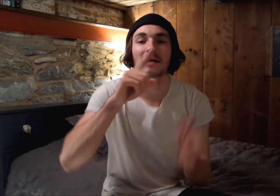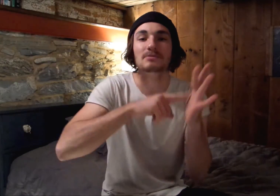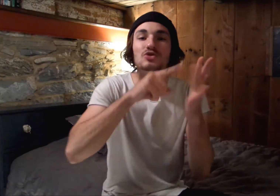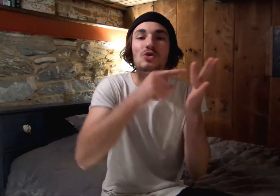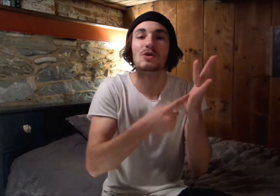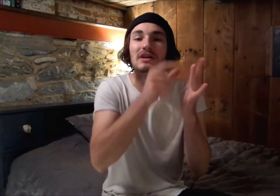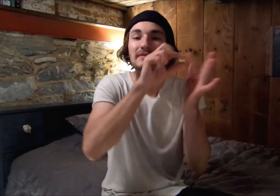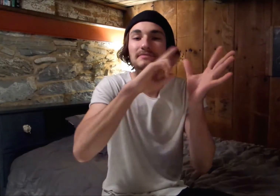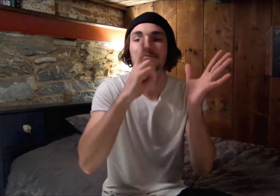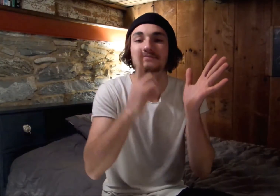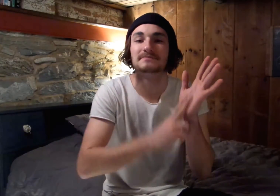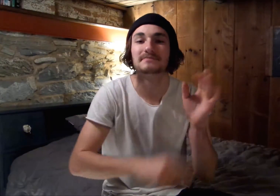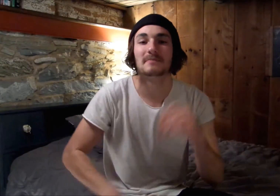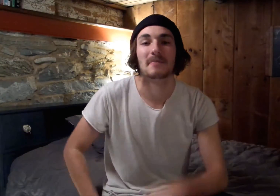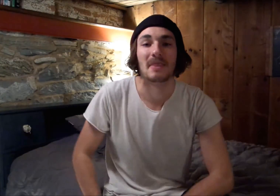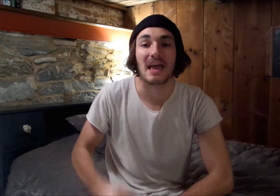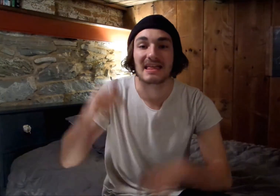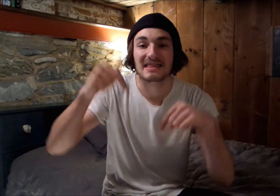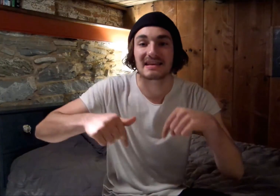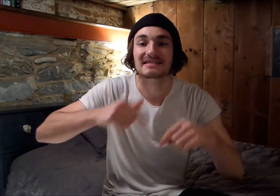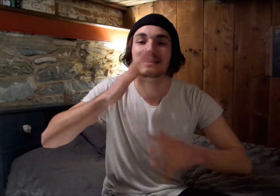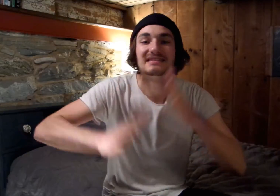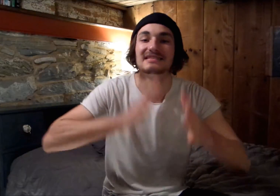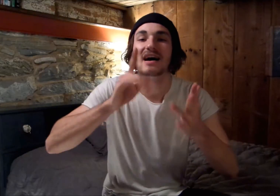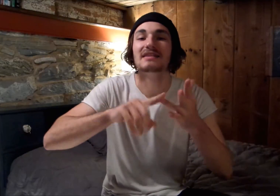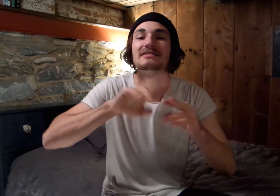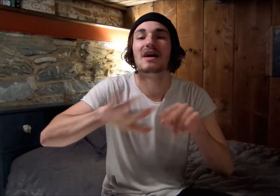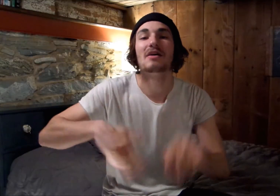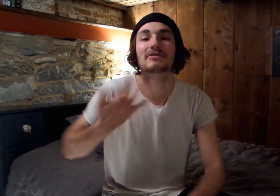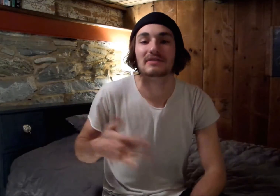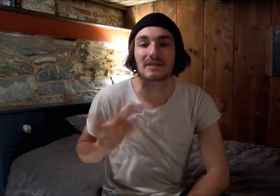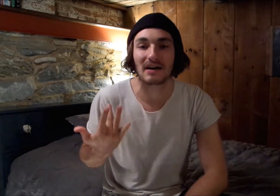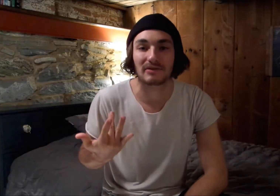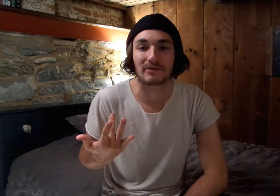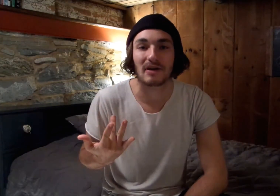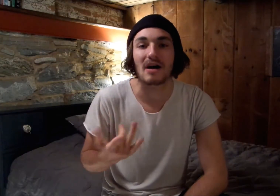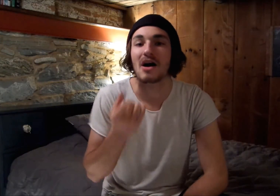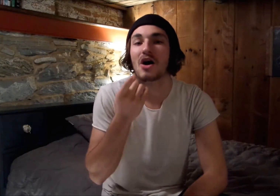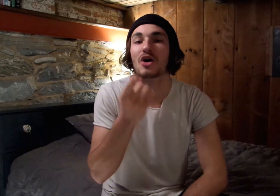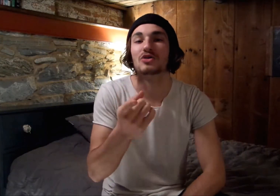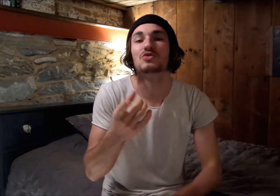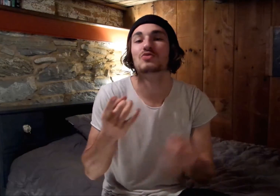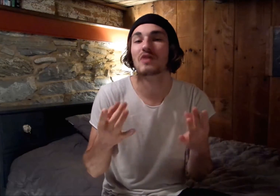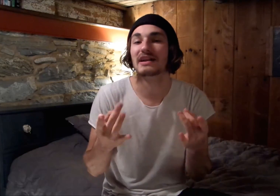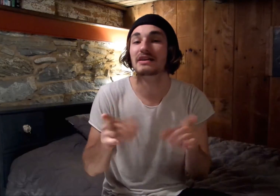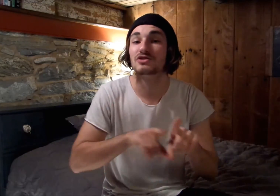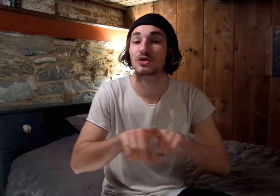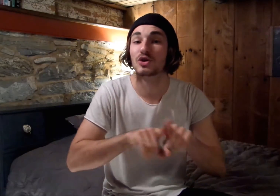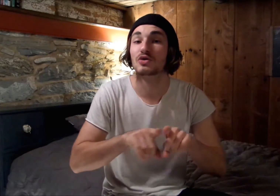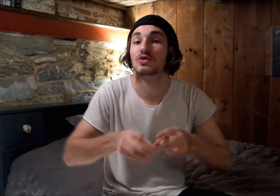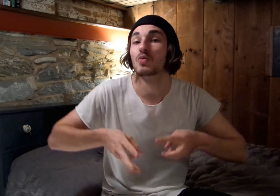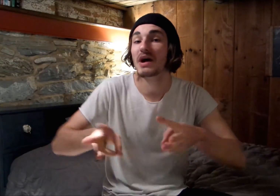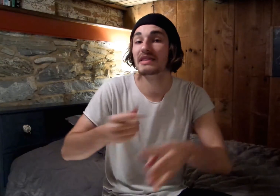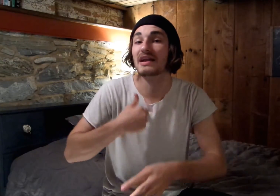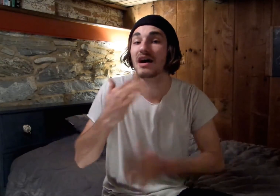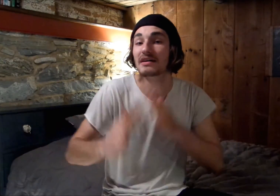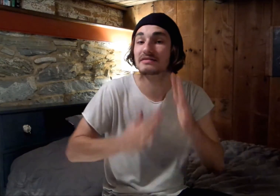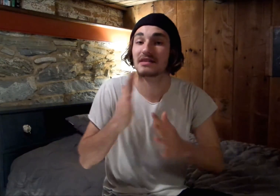I'm Jordan. This is Signs of Life. Are you ready to learn the way that I